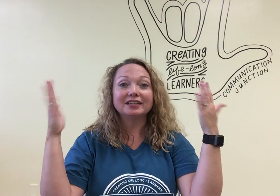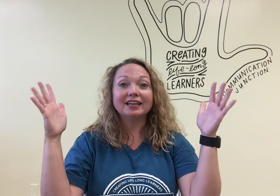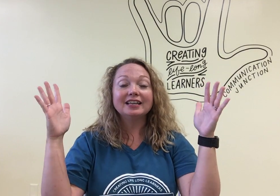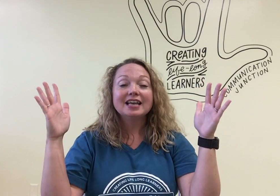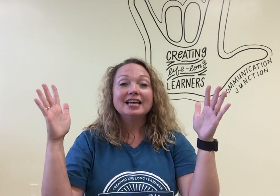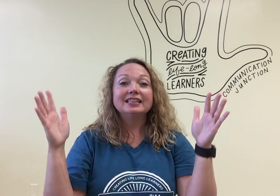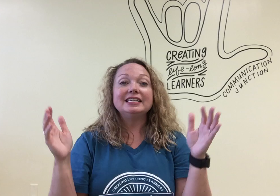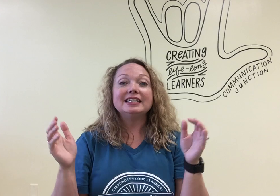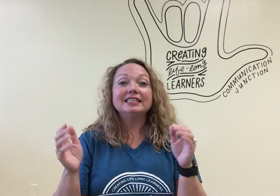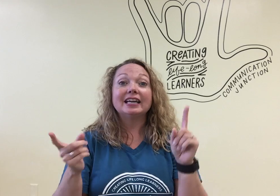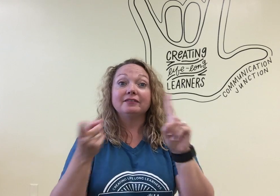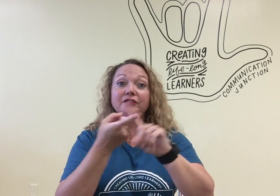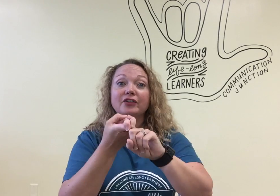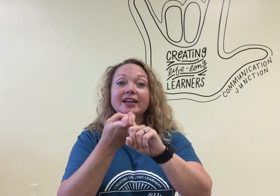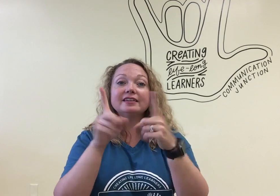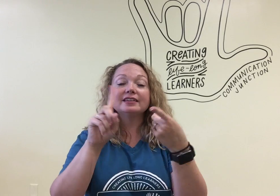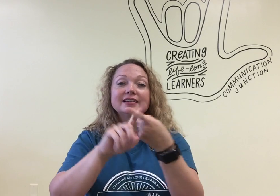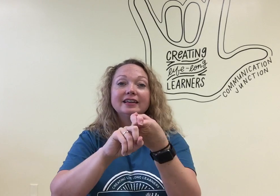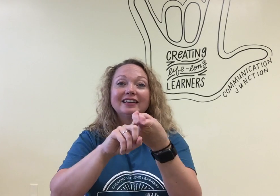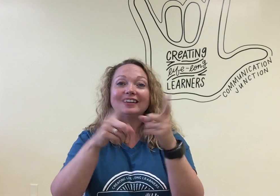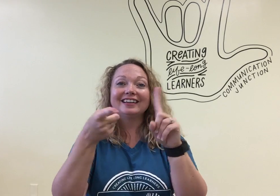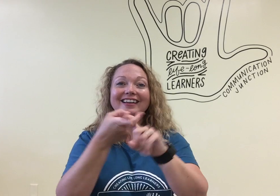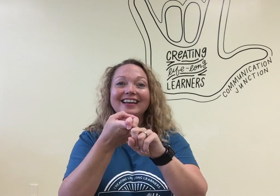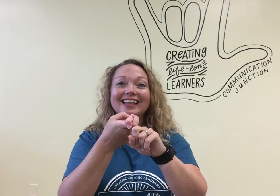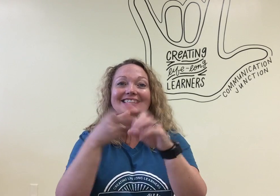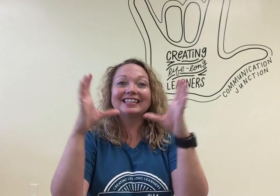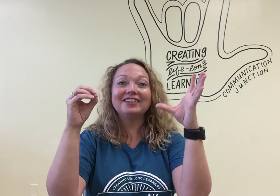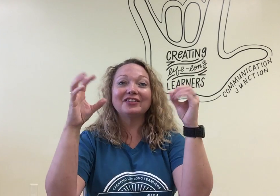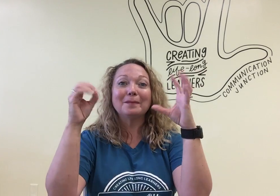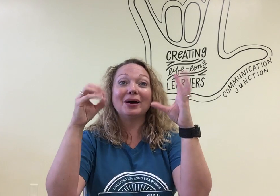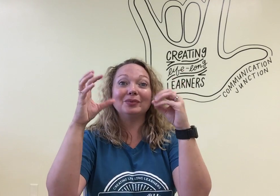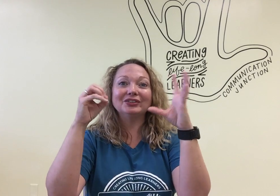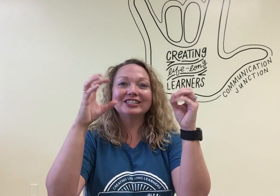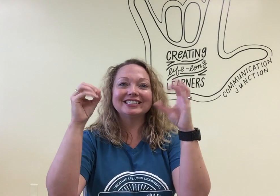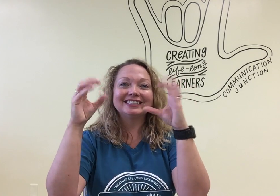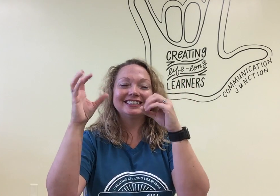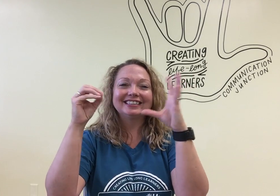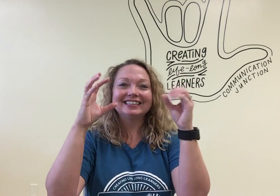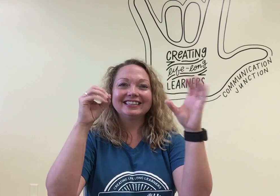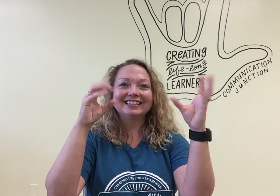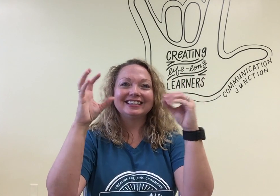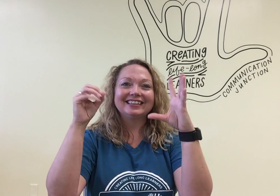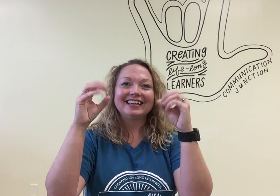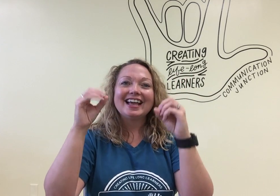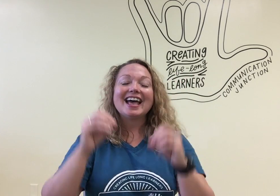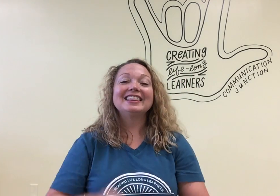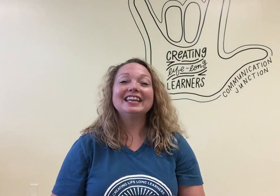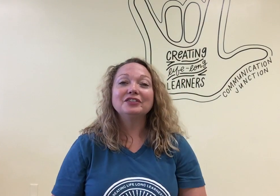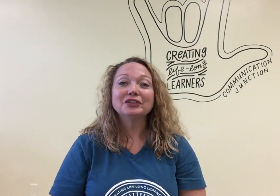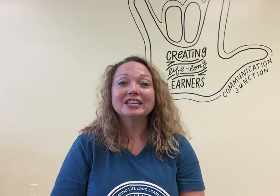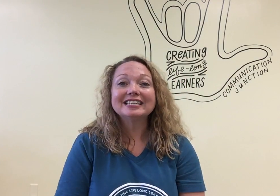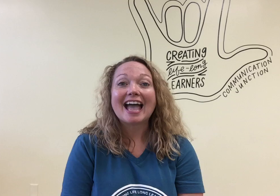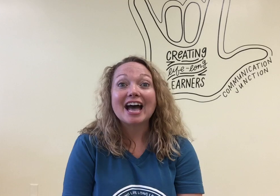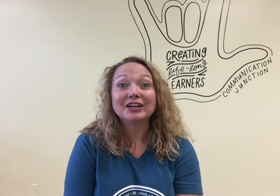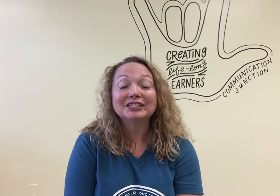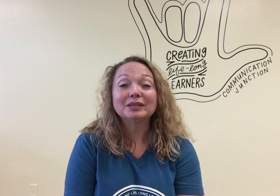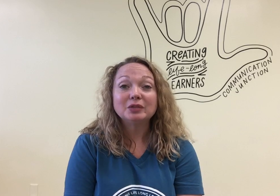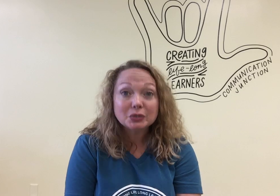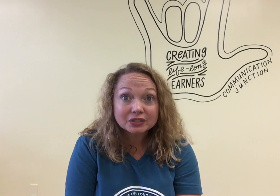done. The sign for friend, and the sign for bubbles. And then if you're looking to add on some new